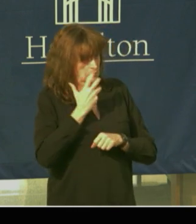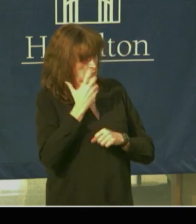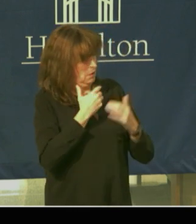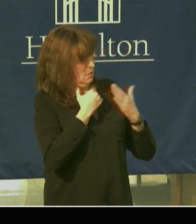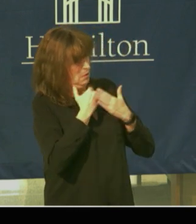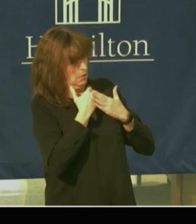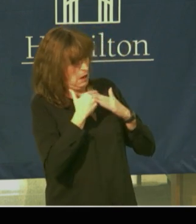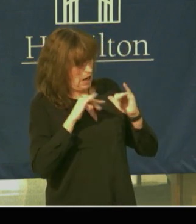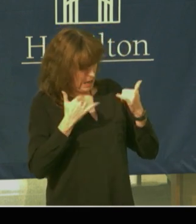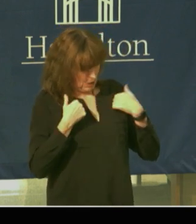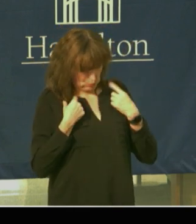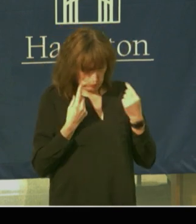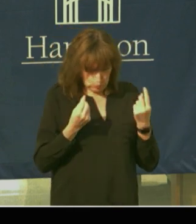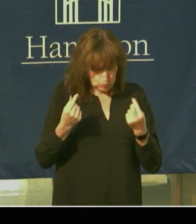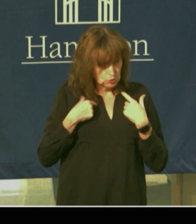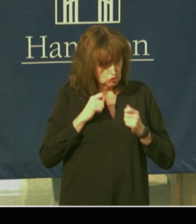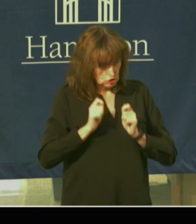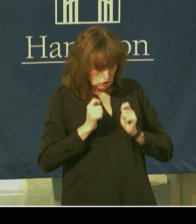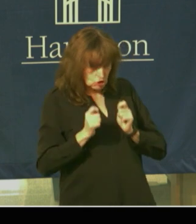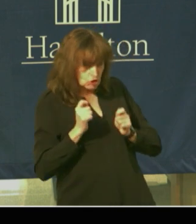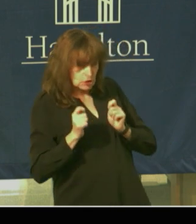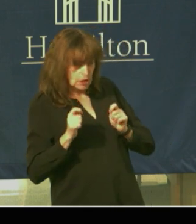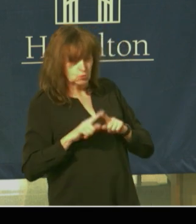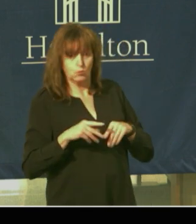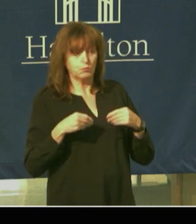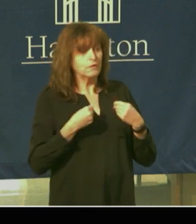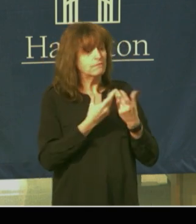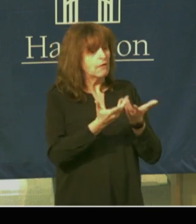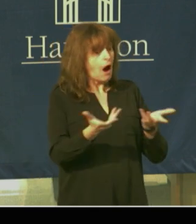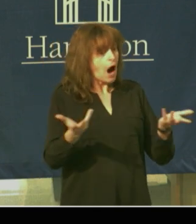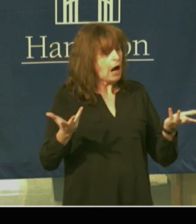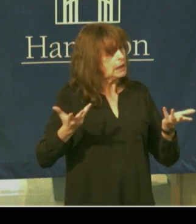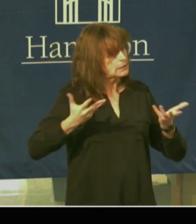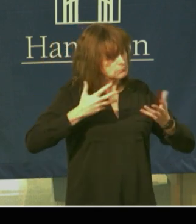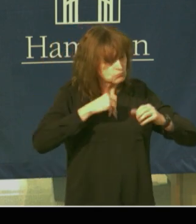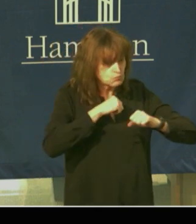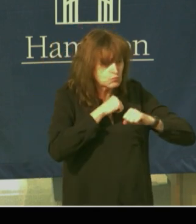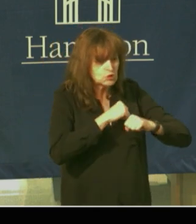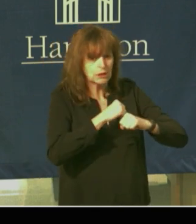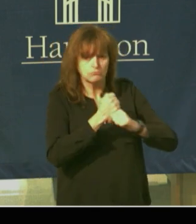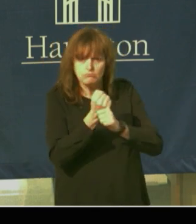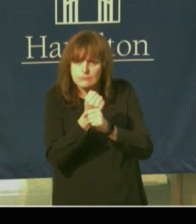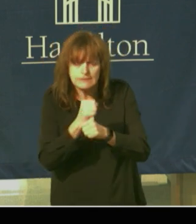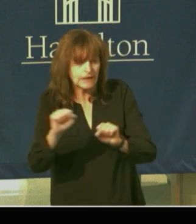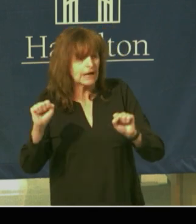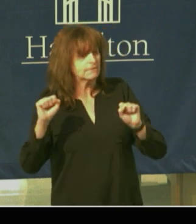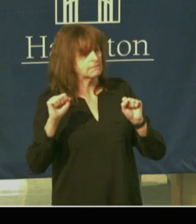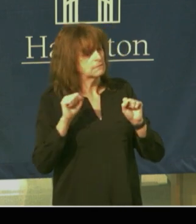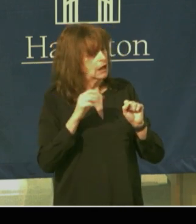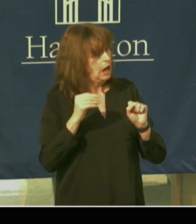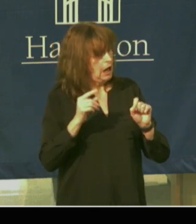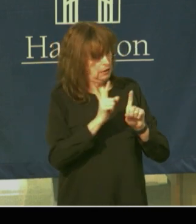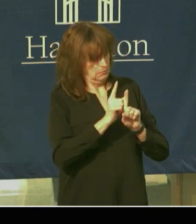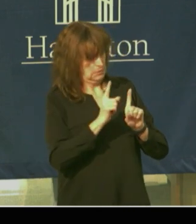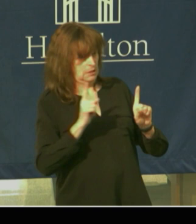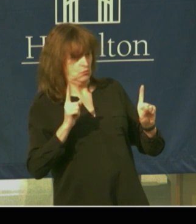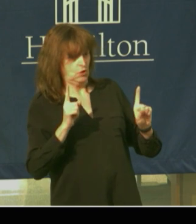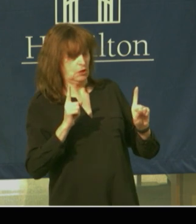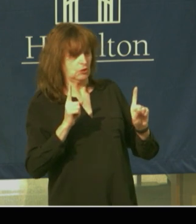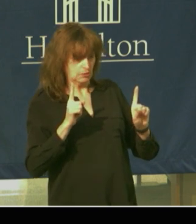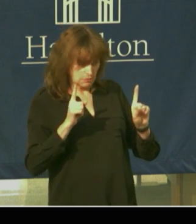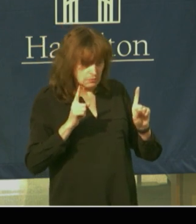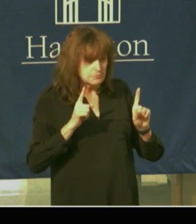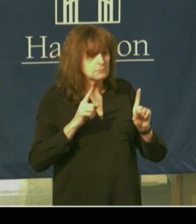necessary steps that hopefully will provide the kinds of separation outcomes that will lessen the impact of this virus.